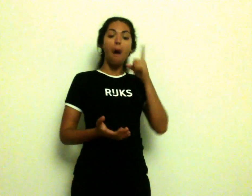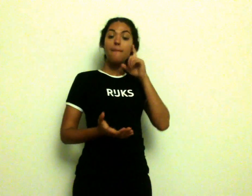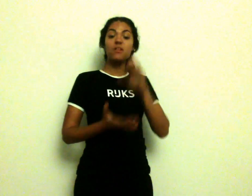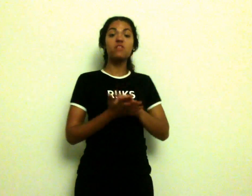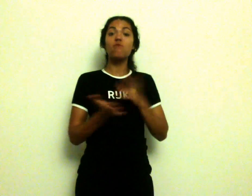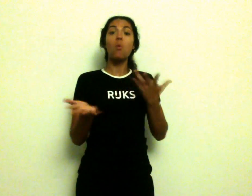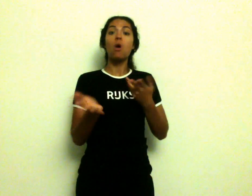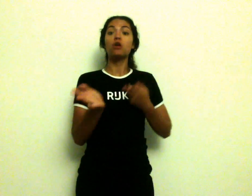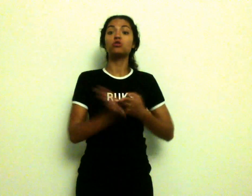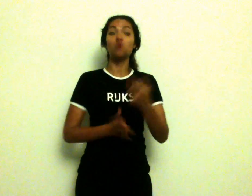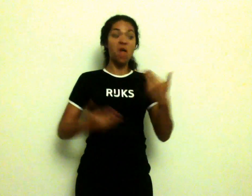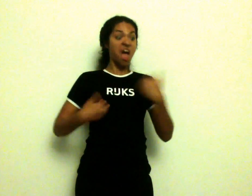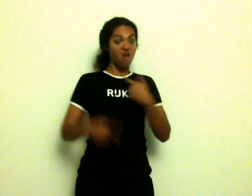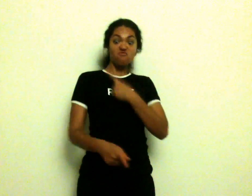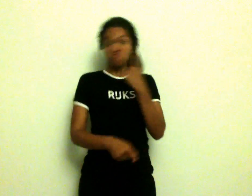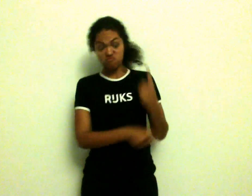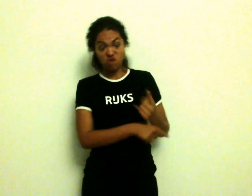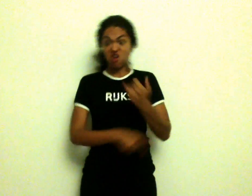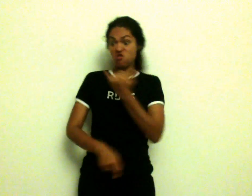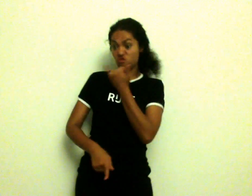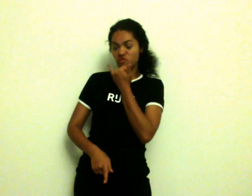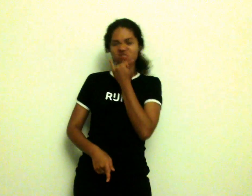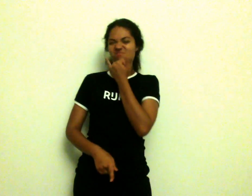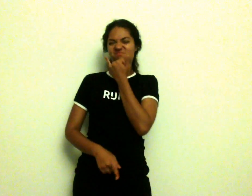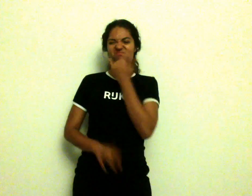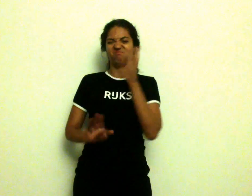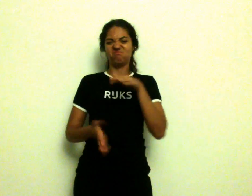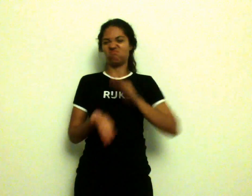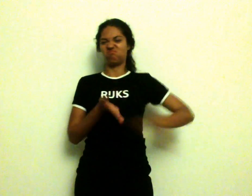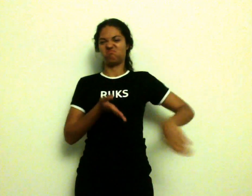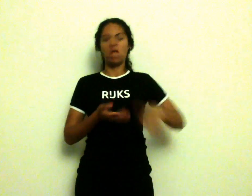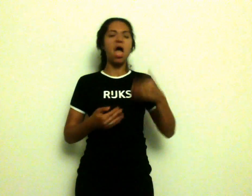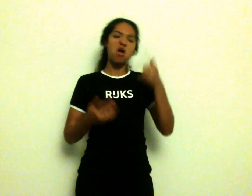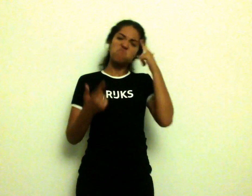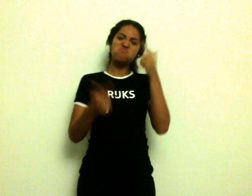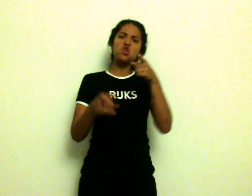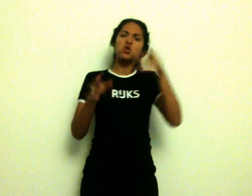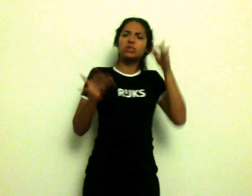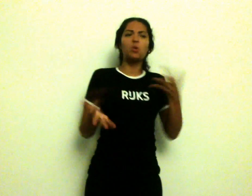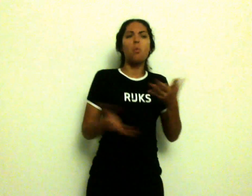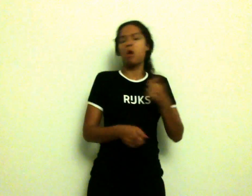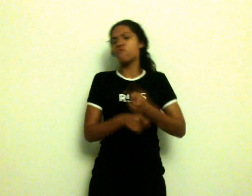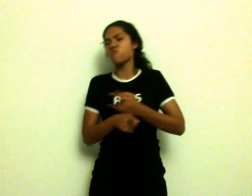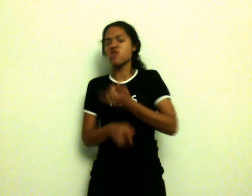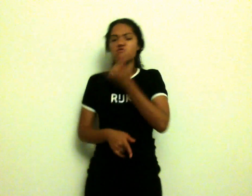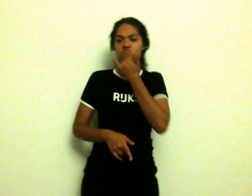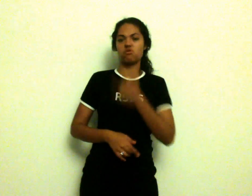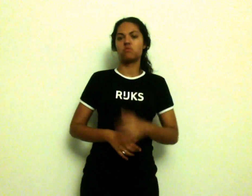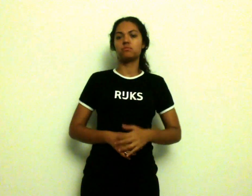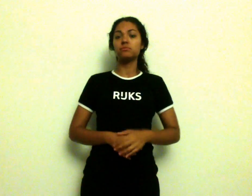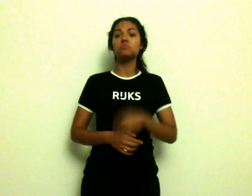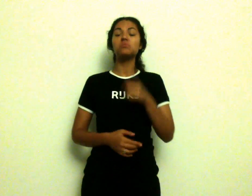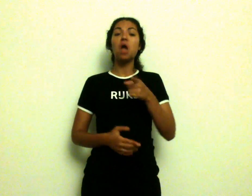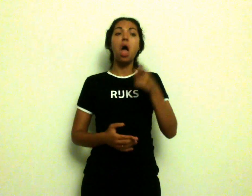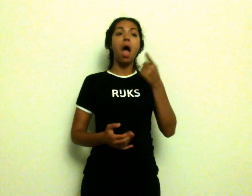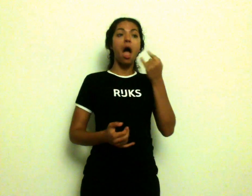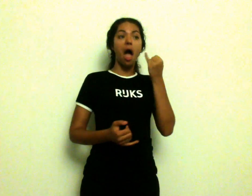truth that there is no absolute truth. We believe in the rejection of creeds and the flowering of individual thought. And then he puts this